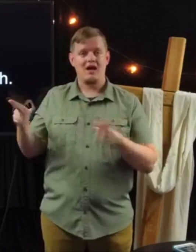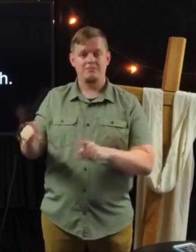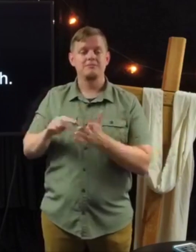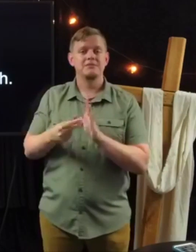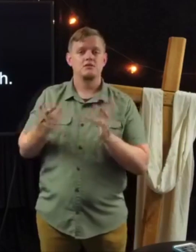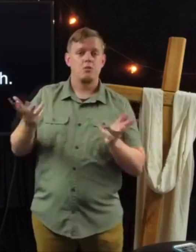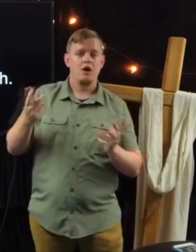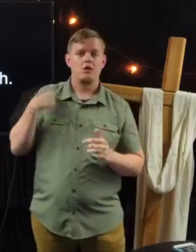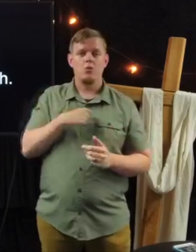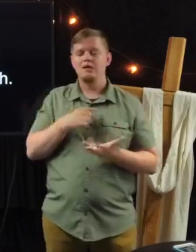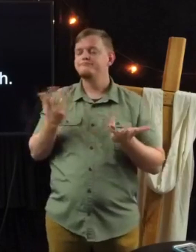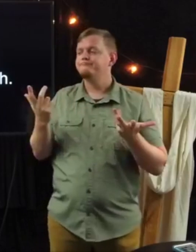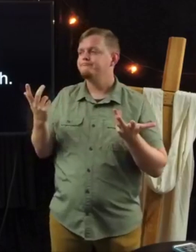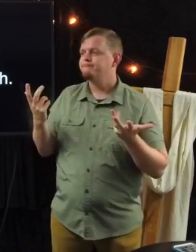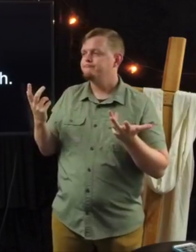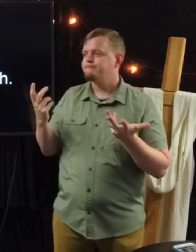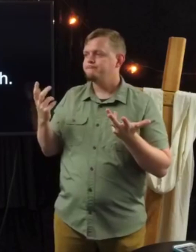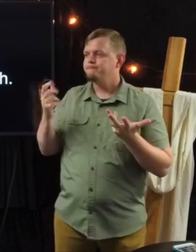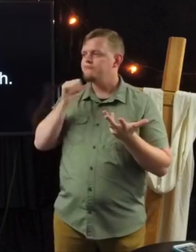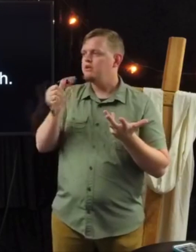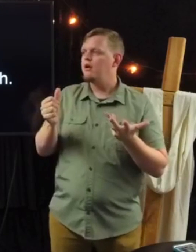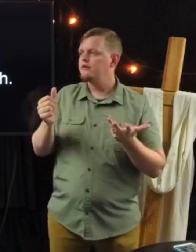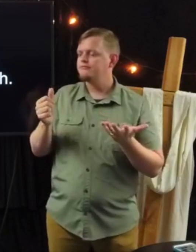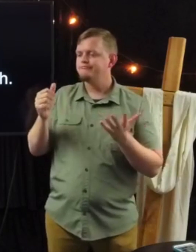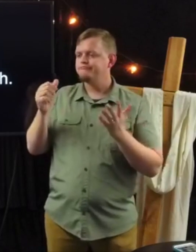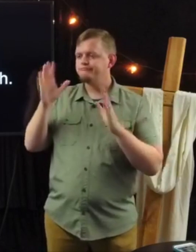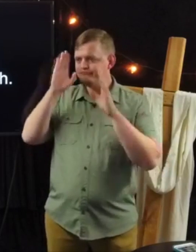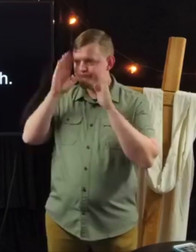if we allow that, it means that